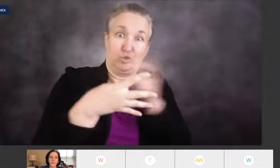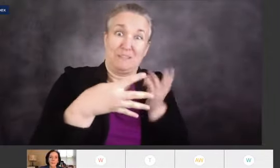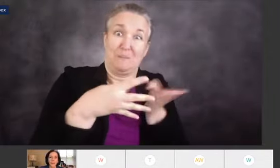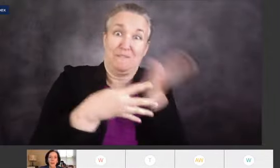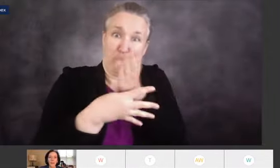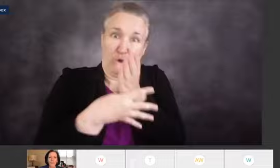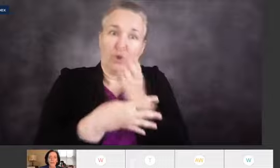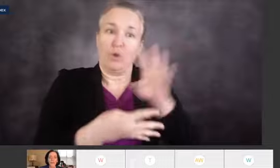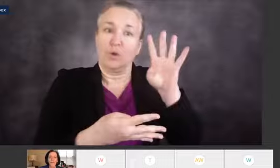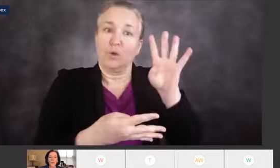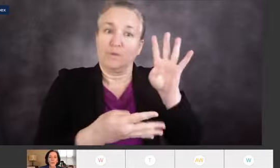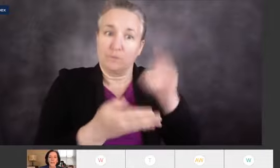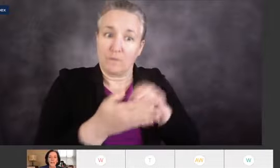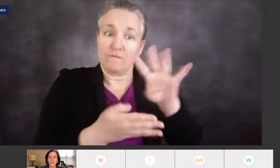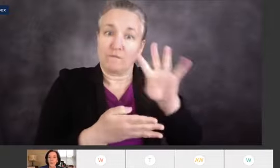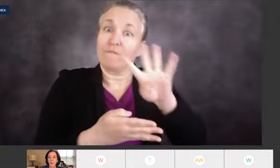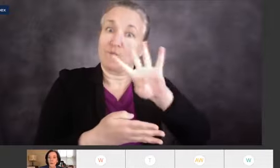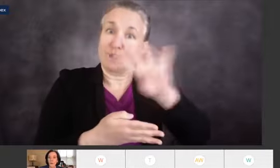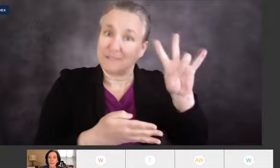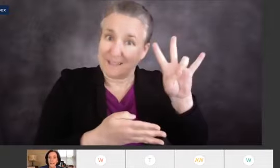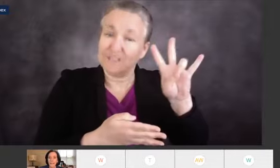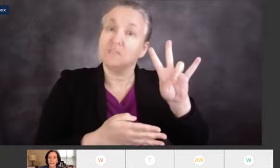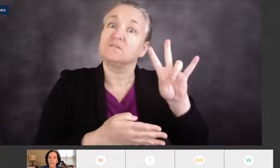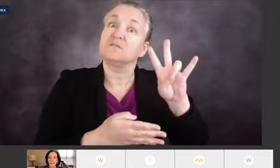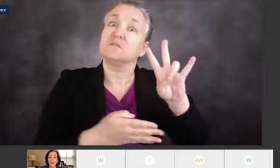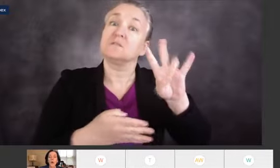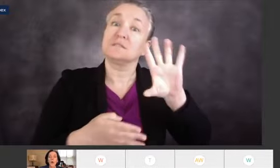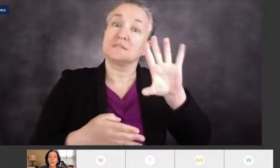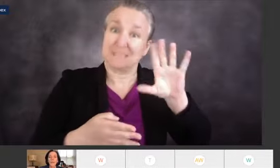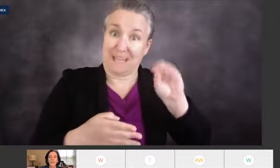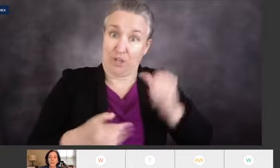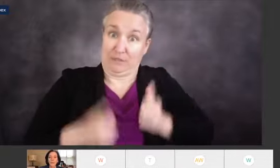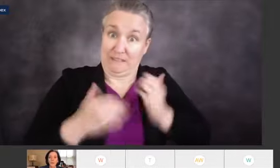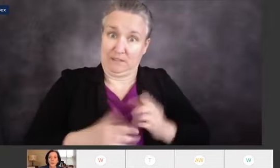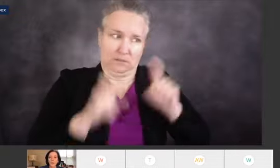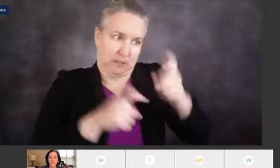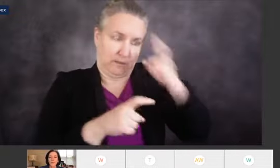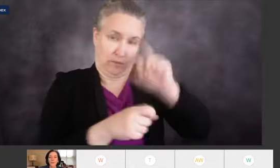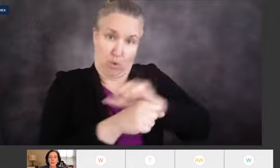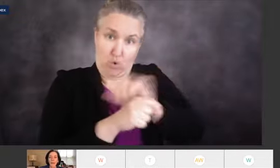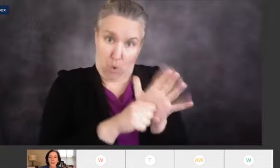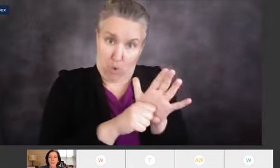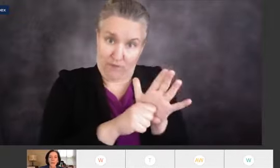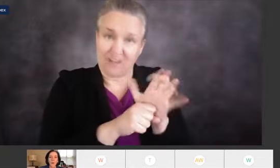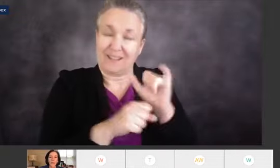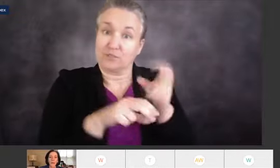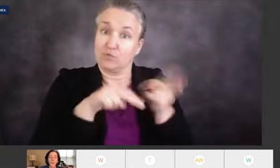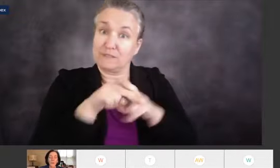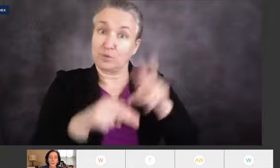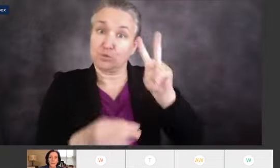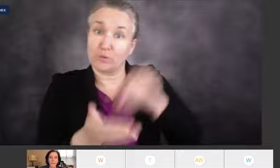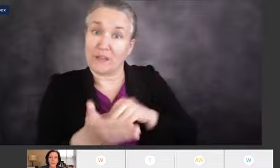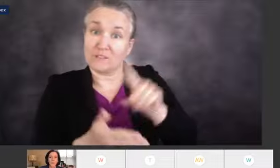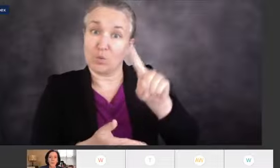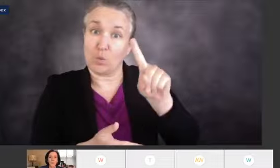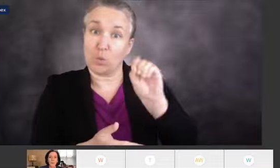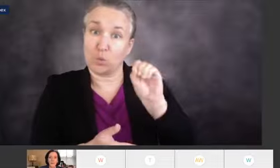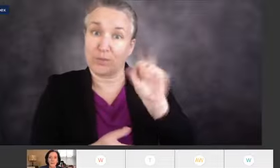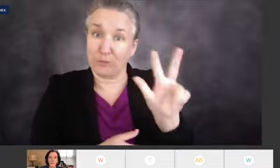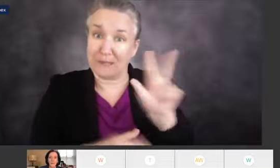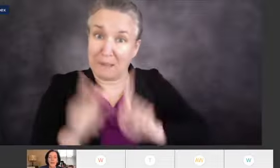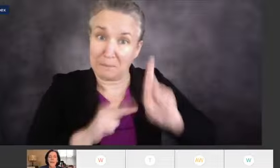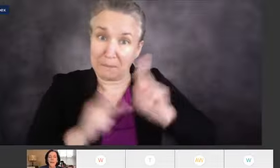30,447 Montgomery County residents were tested for COVID-19, which is an increase of 2,103